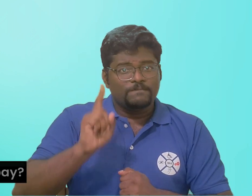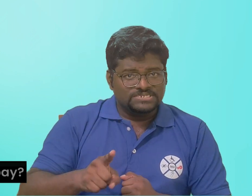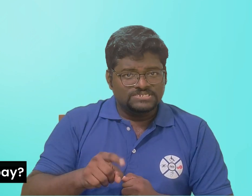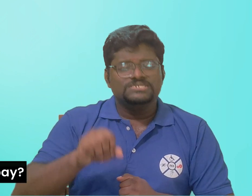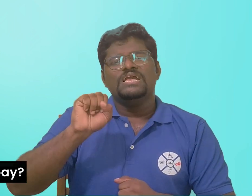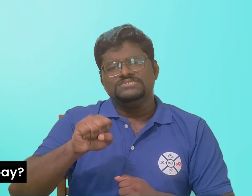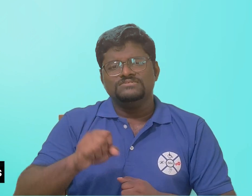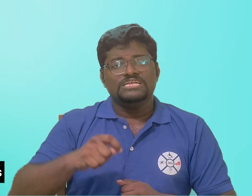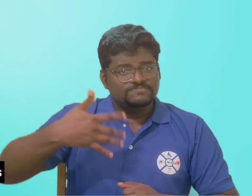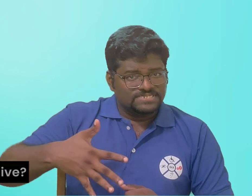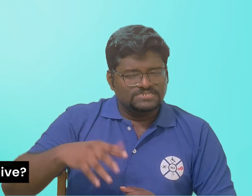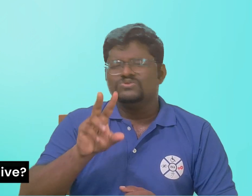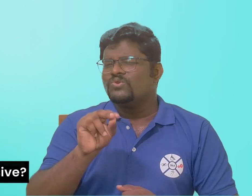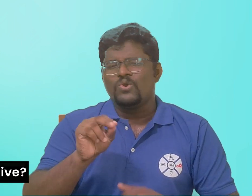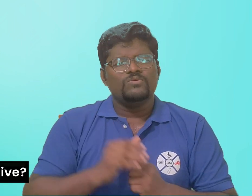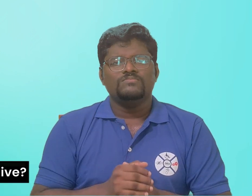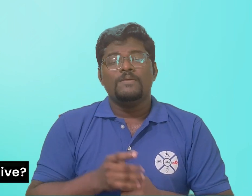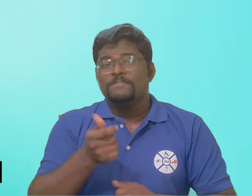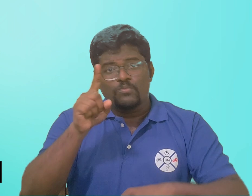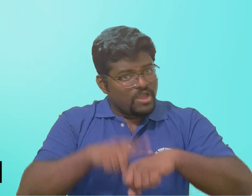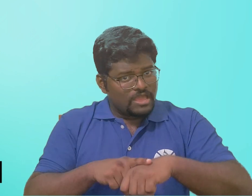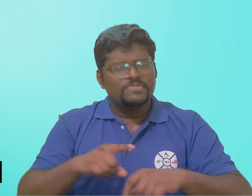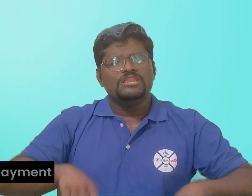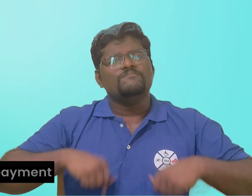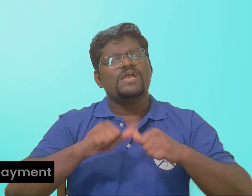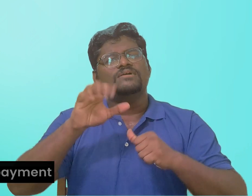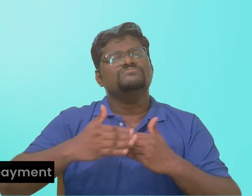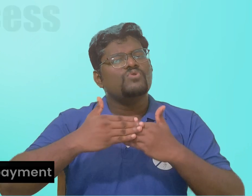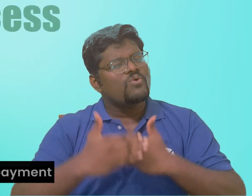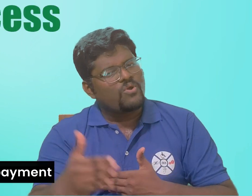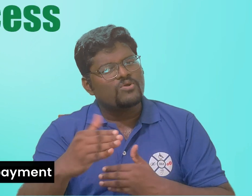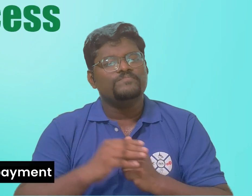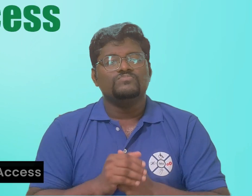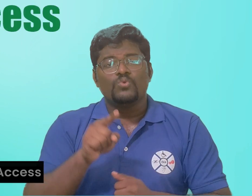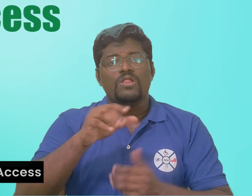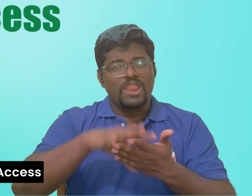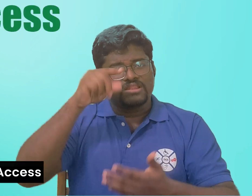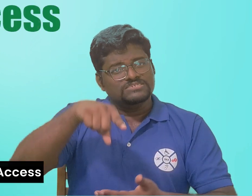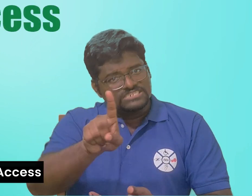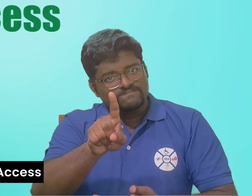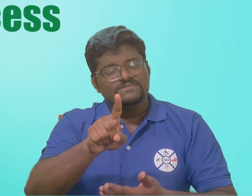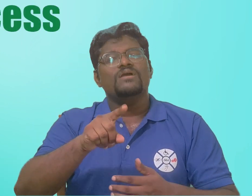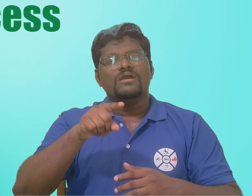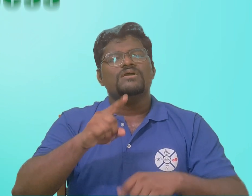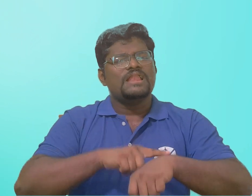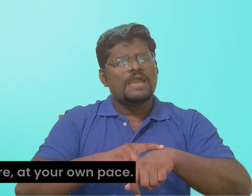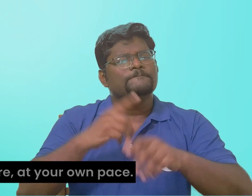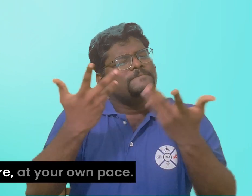Must pay? Yes. Expensive? No. One-time payment. Lifetime access. Learn